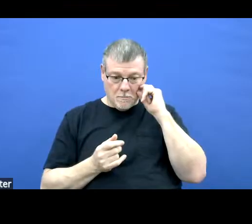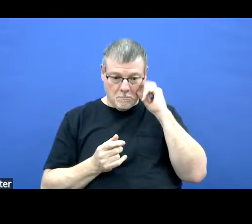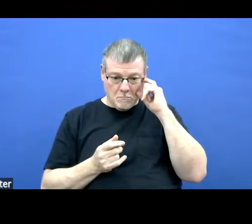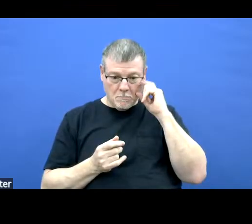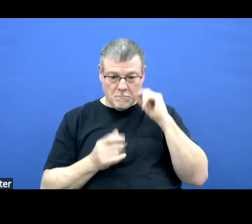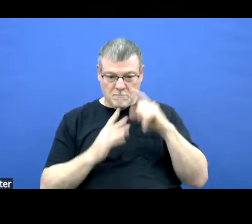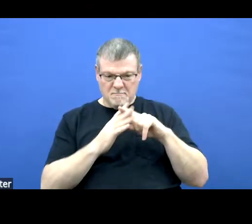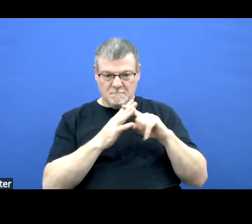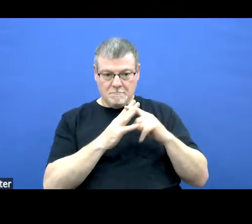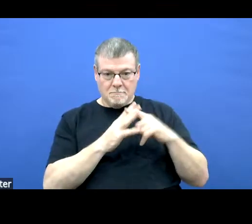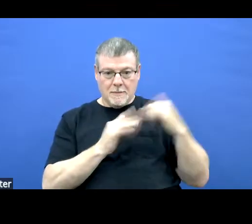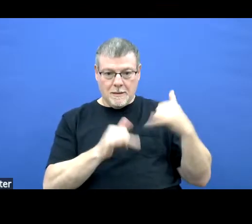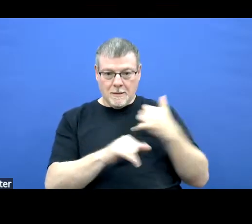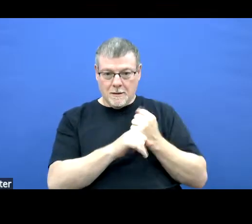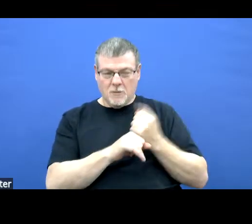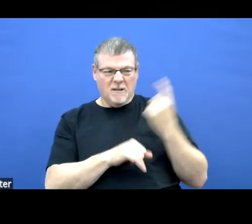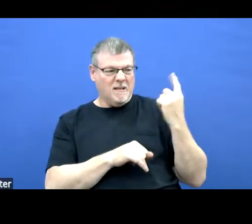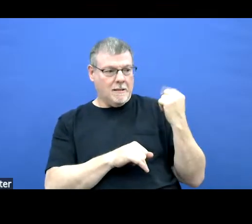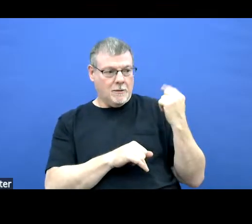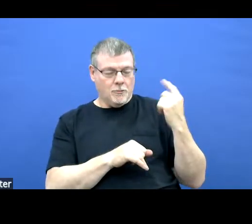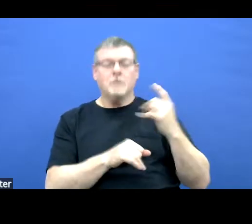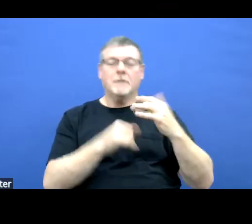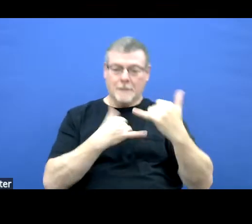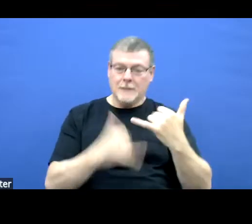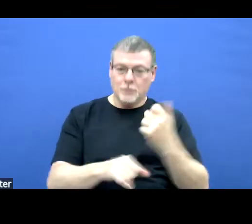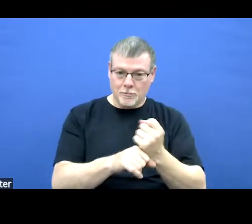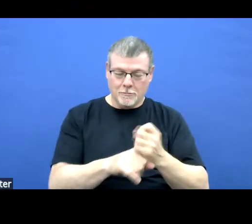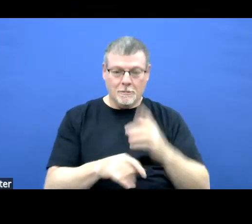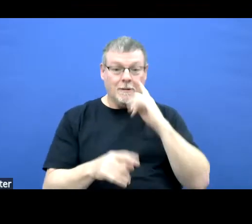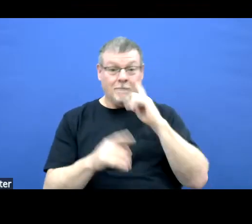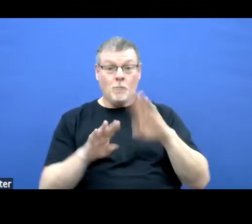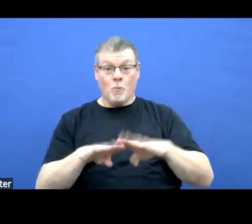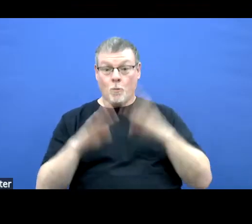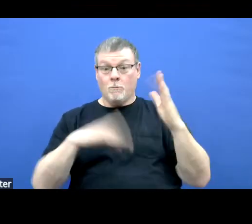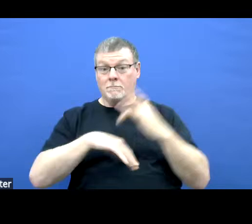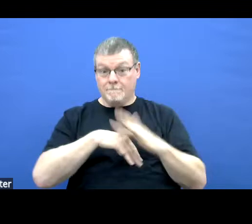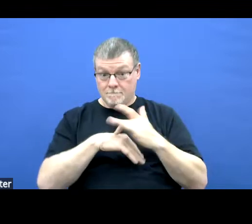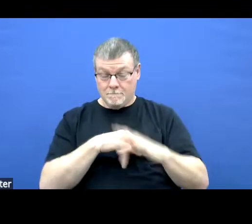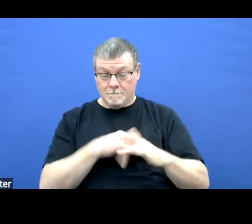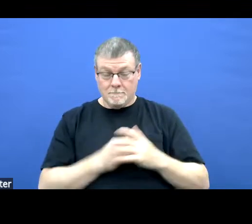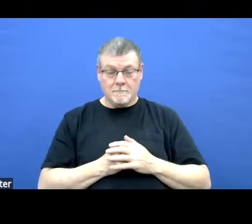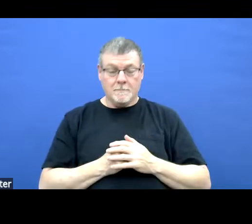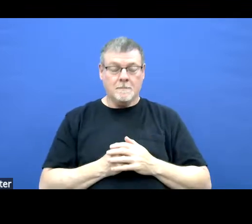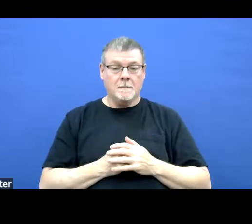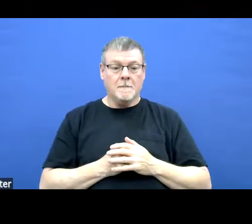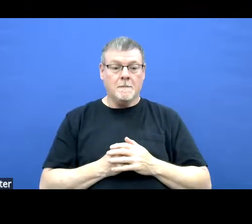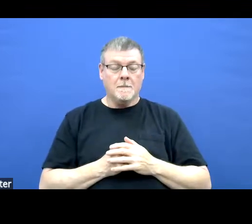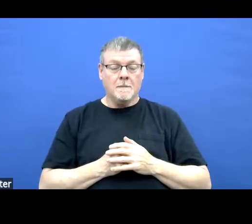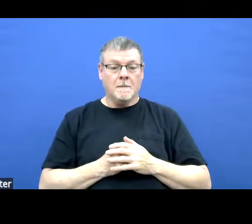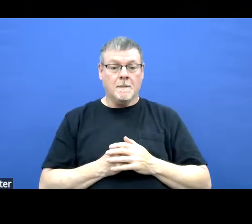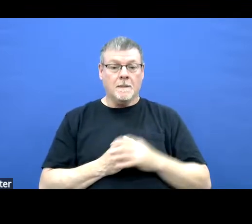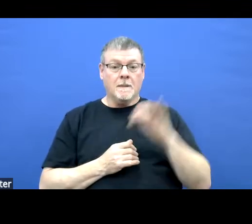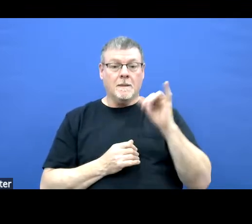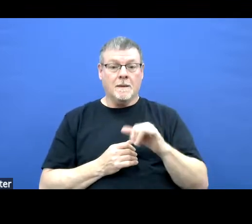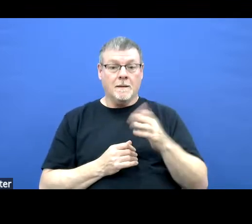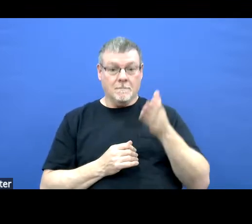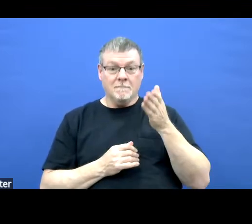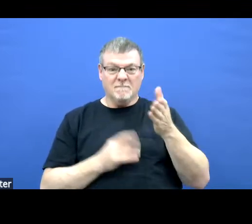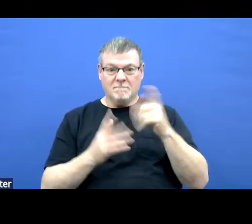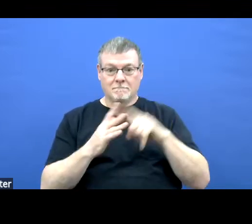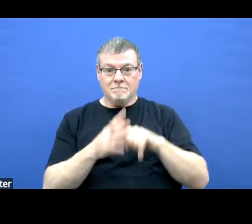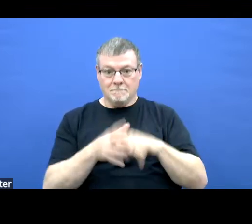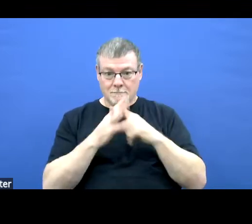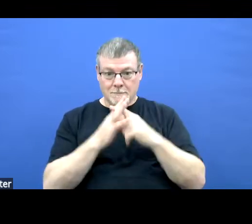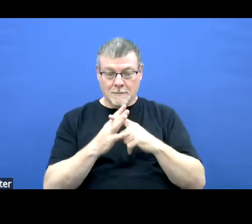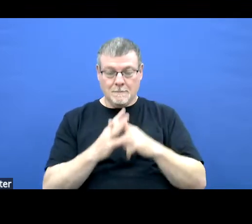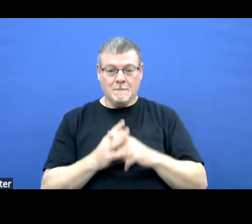beginning of this year, end of last year, beginning of this year, for the open spot that was there at the beginning of the year.